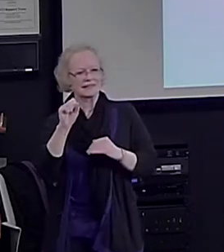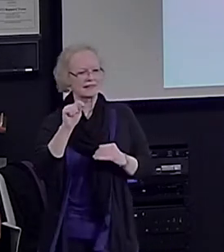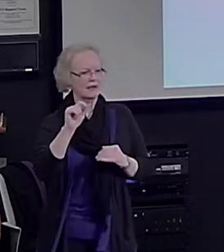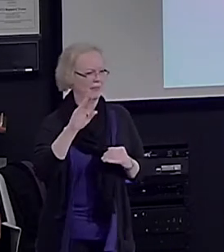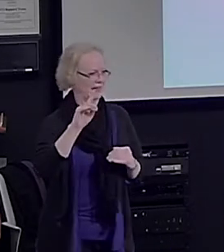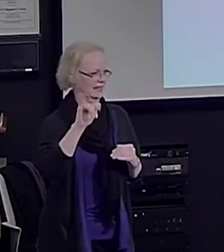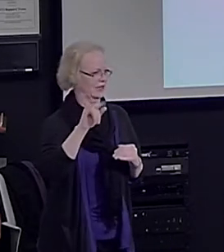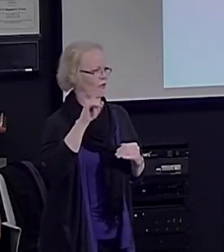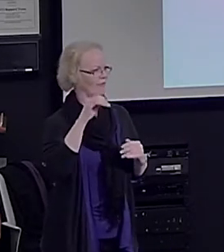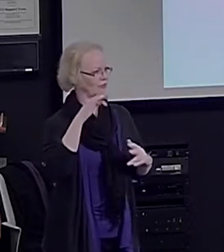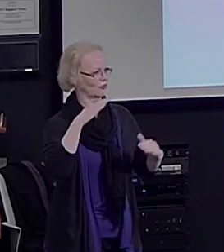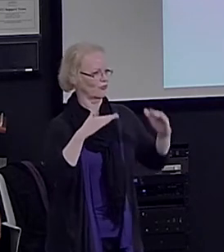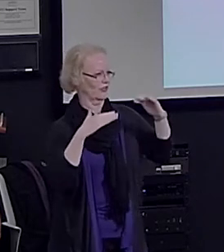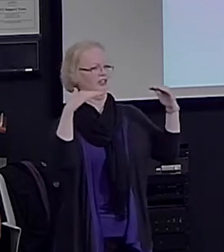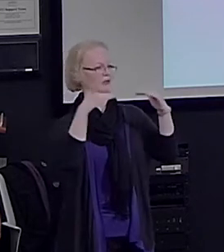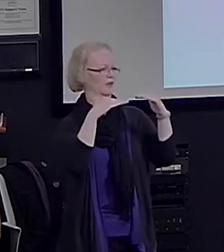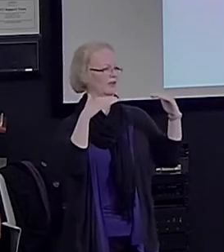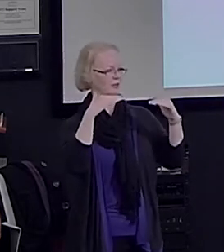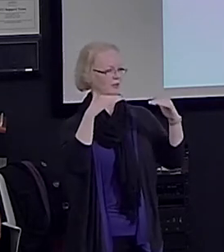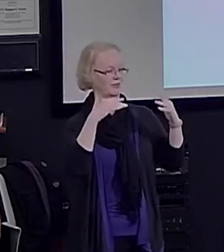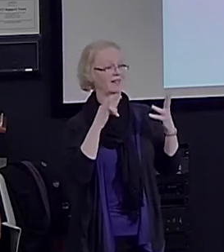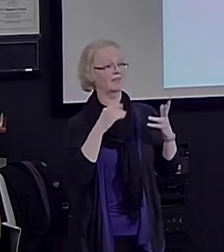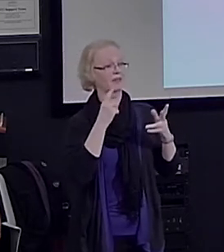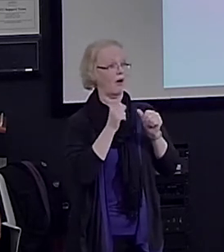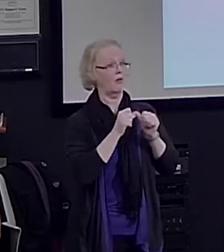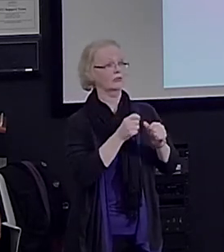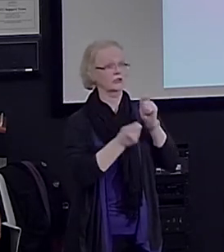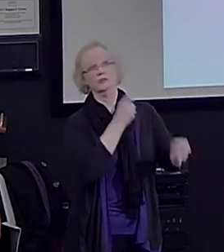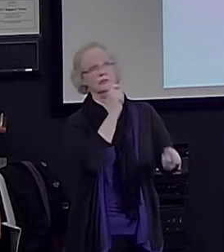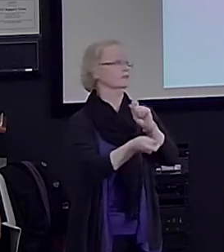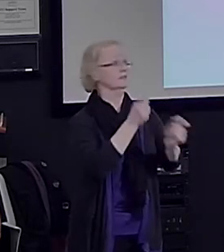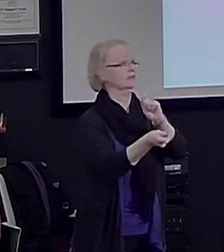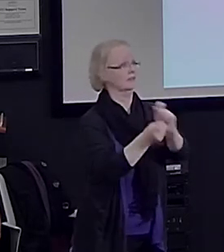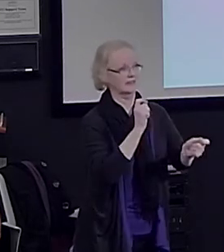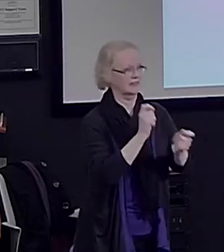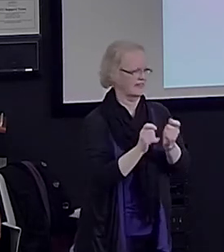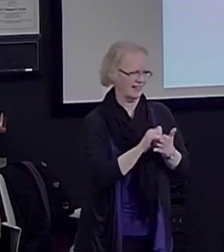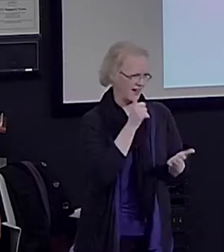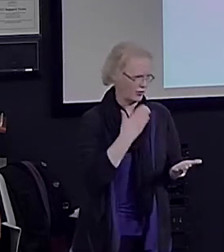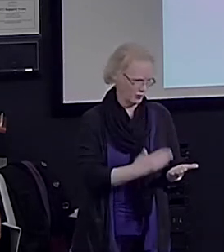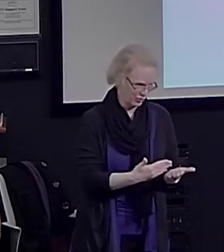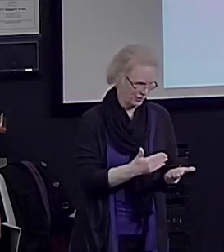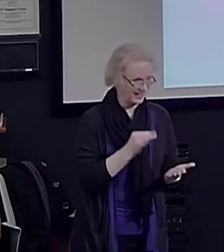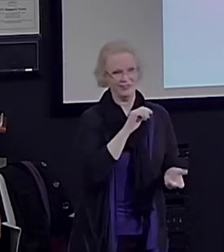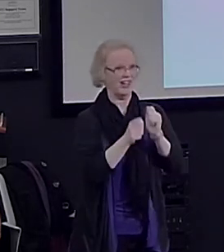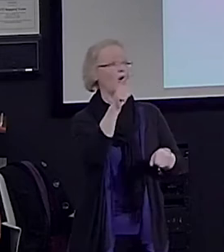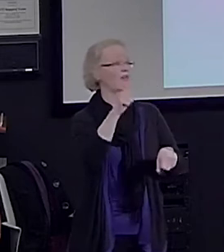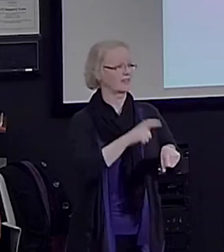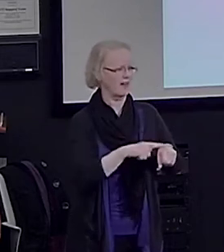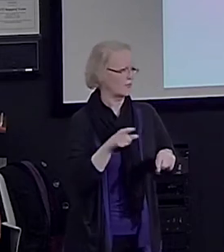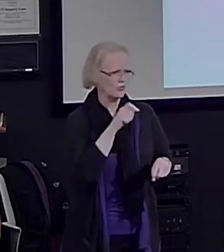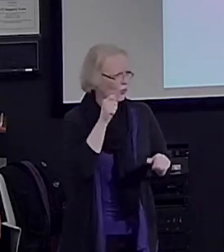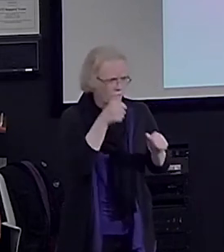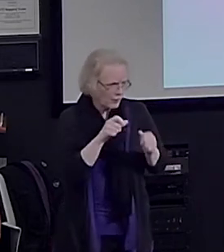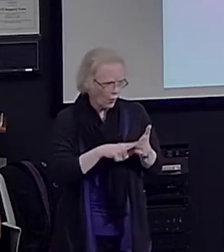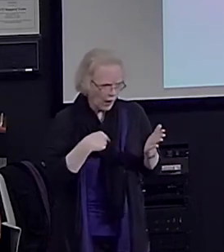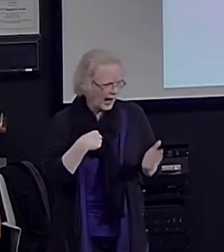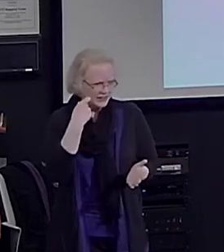that's the job because if things were changing all the time that wouldn't be good either right you wouldn't remember what i just said what did i just say